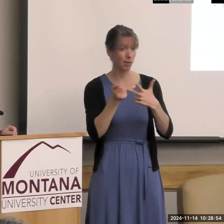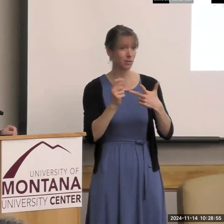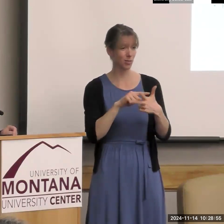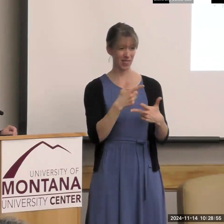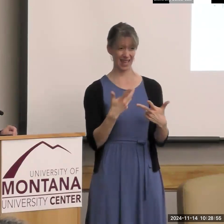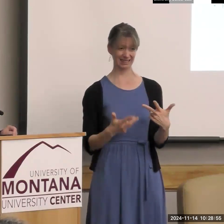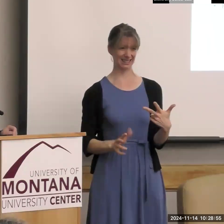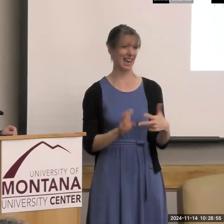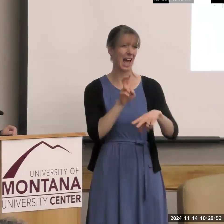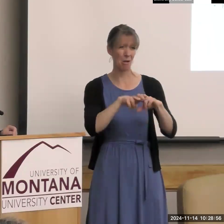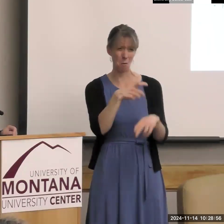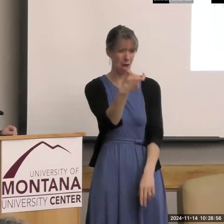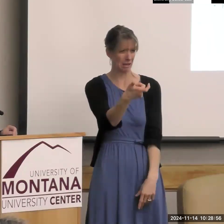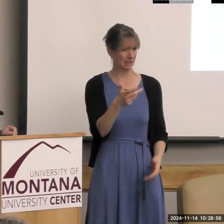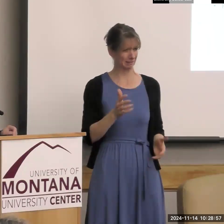sportiness.